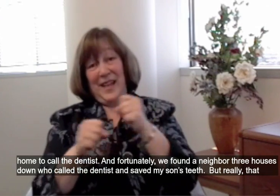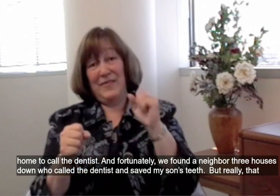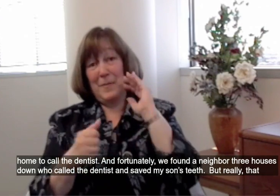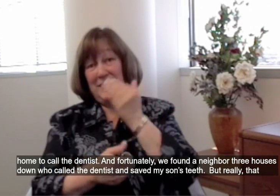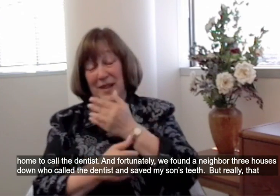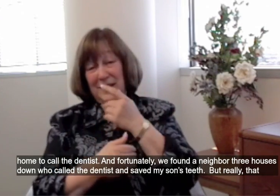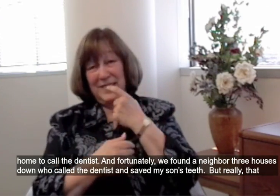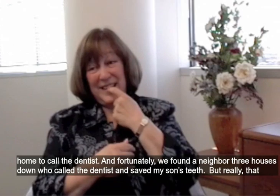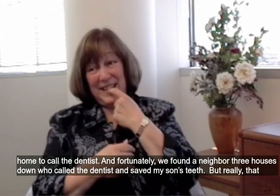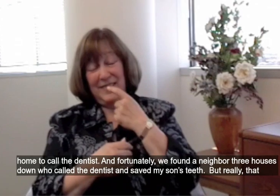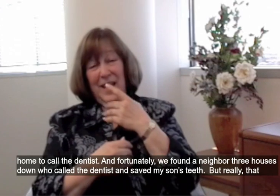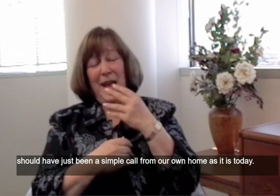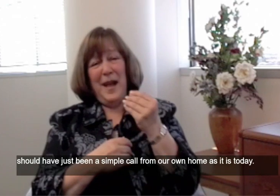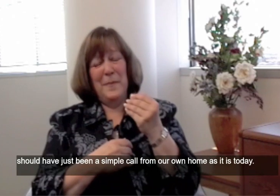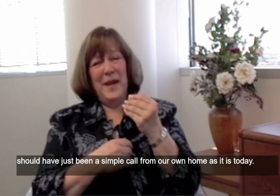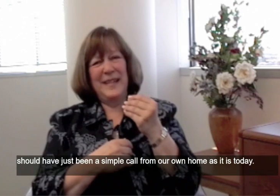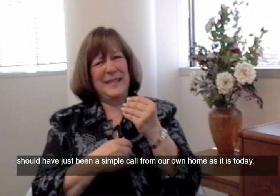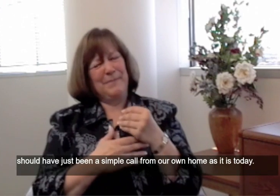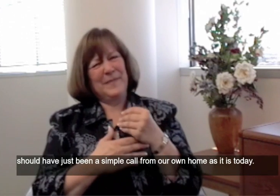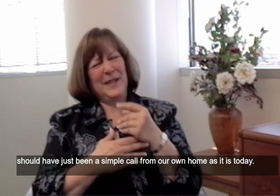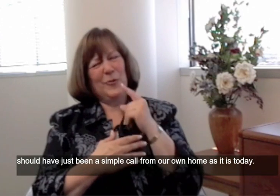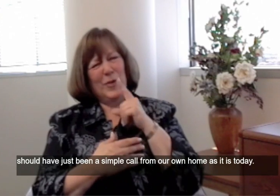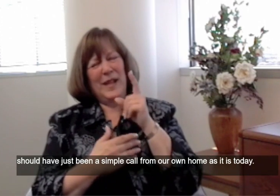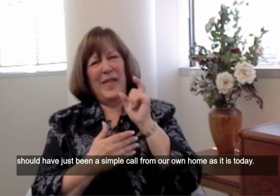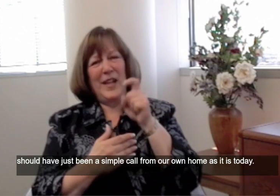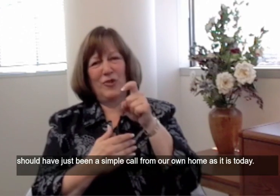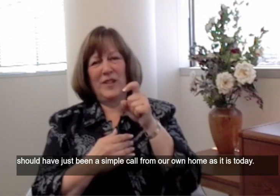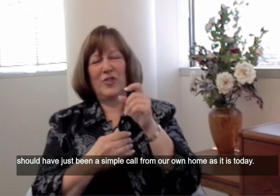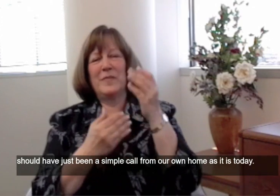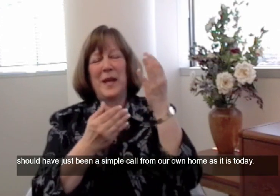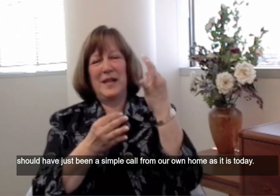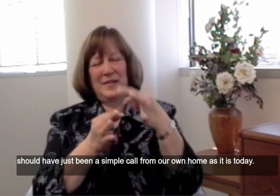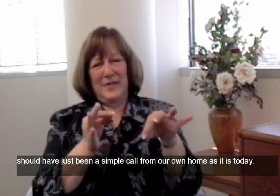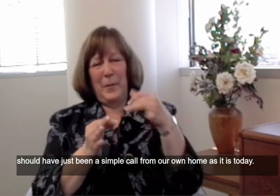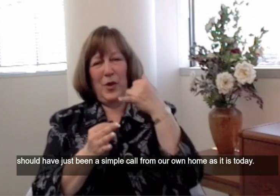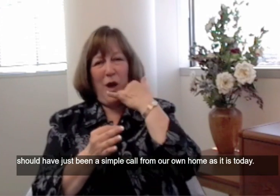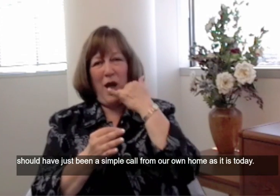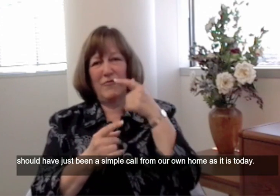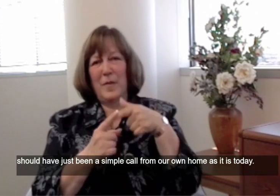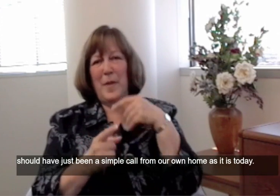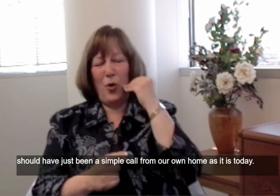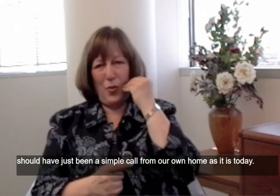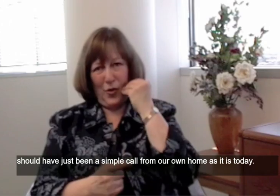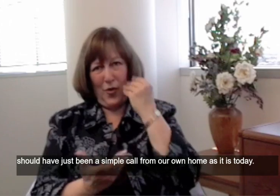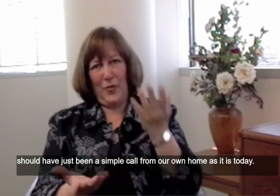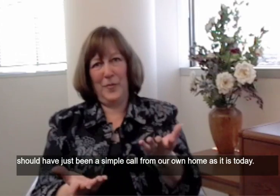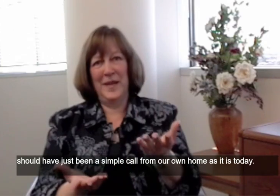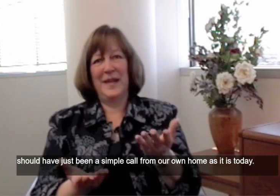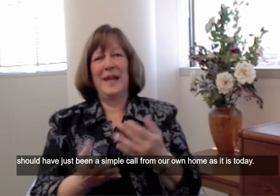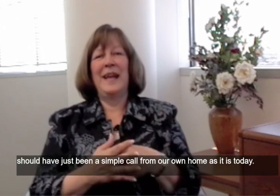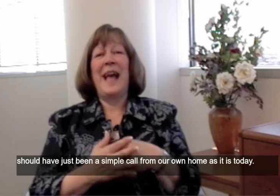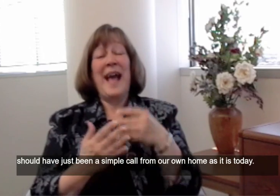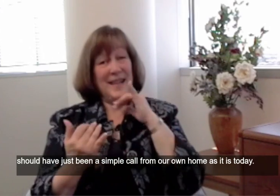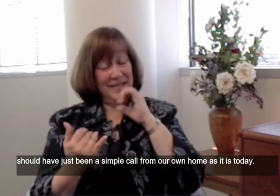saved my son's teeth. But really, that should have just been a simple call from our own home, as it